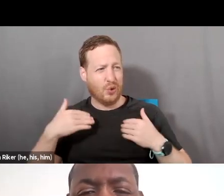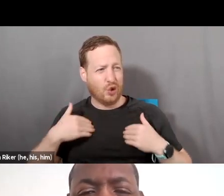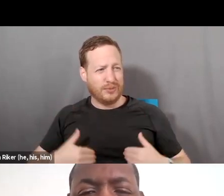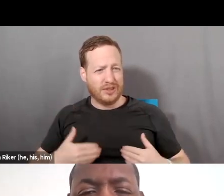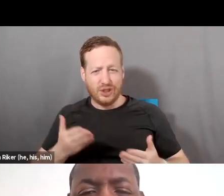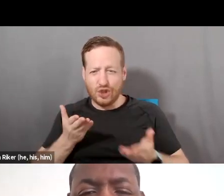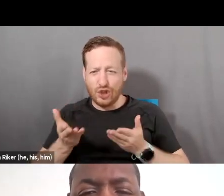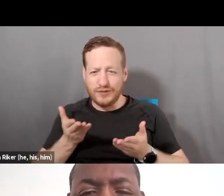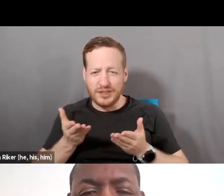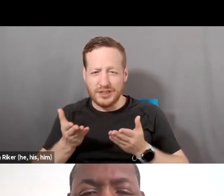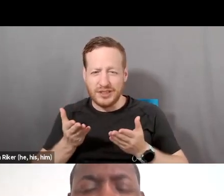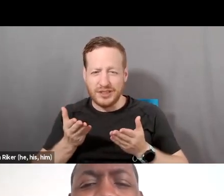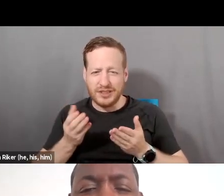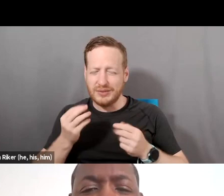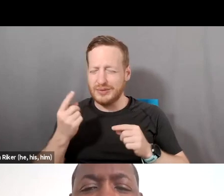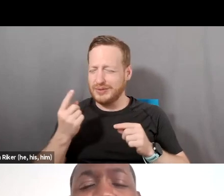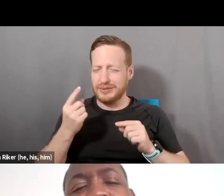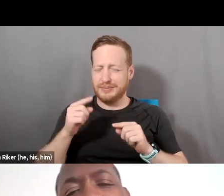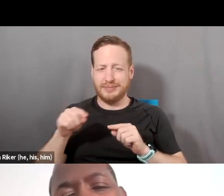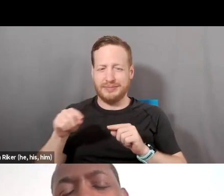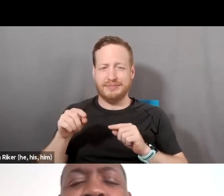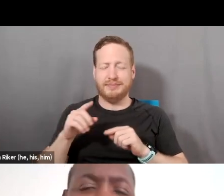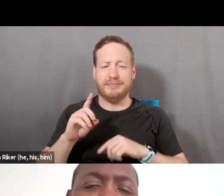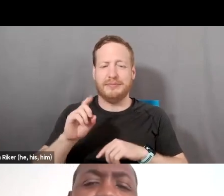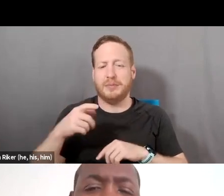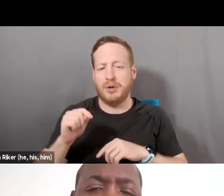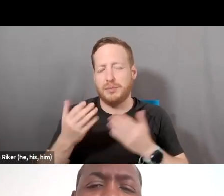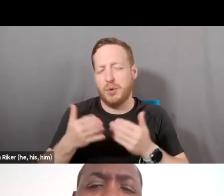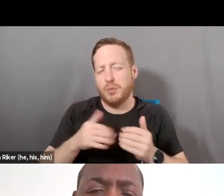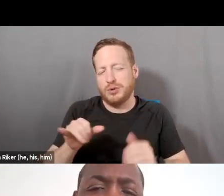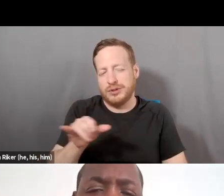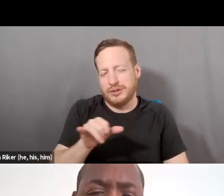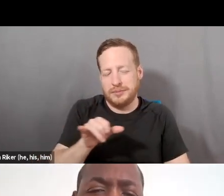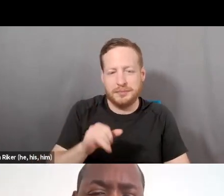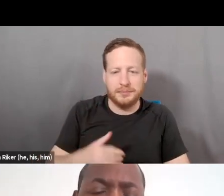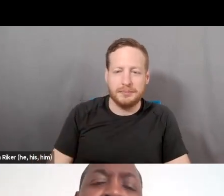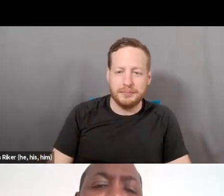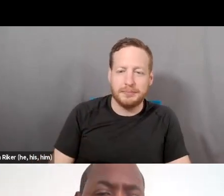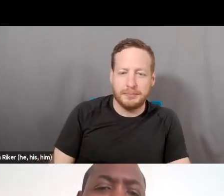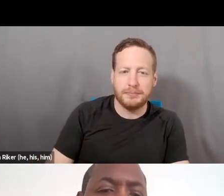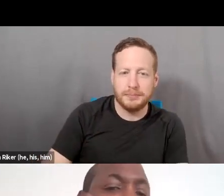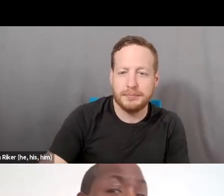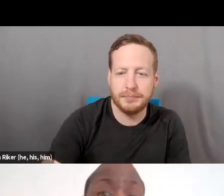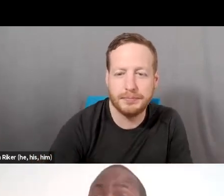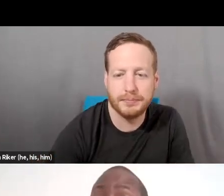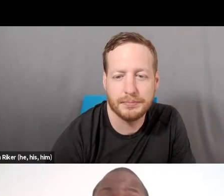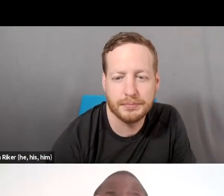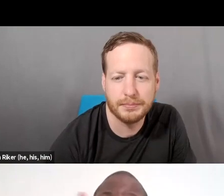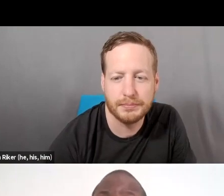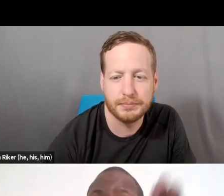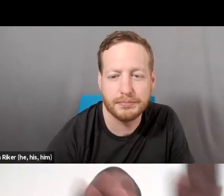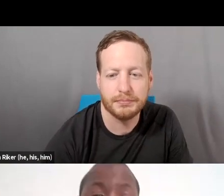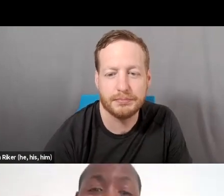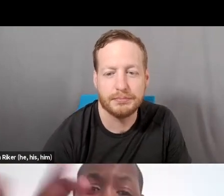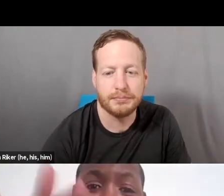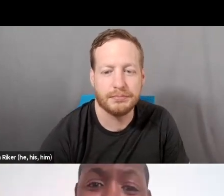under DLT for them or Human Services. I'm not sure here, but it's almost, you know, similar to what we